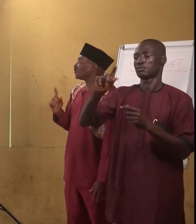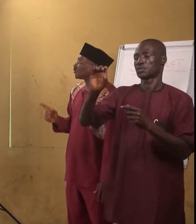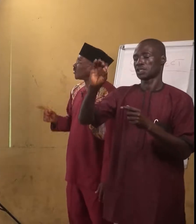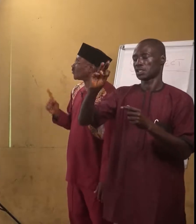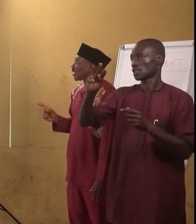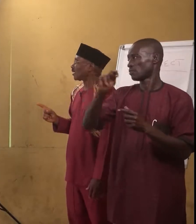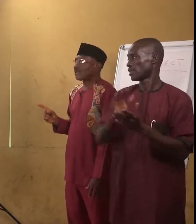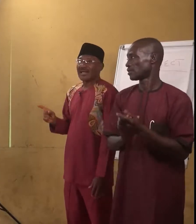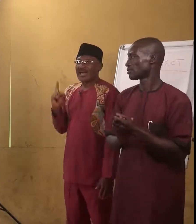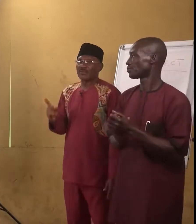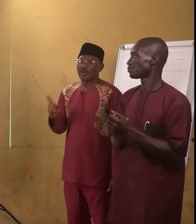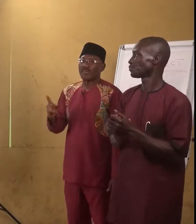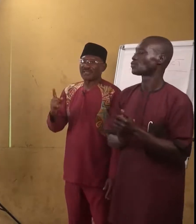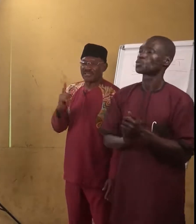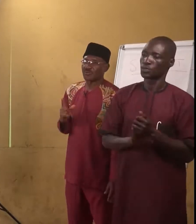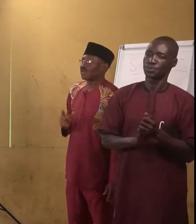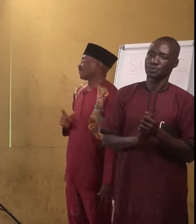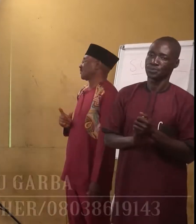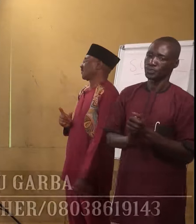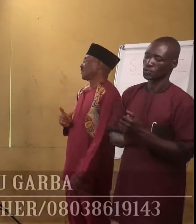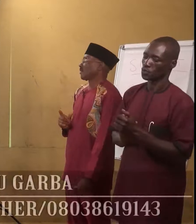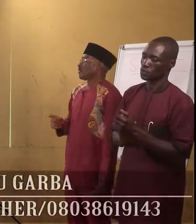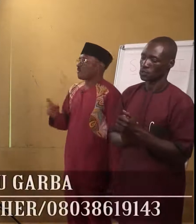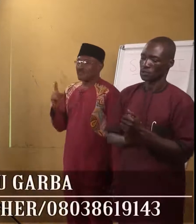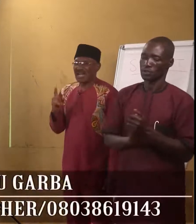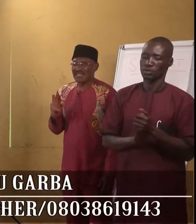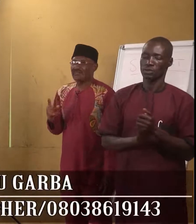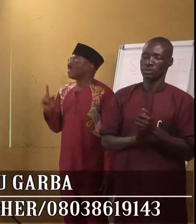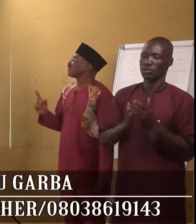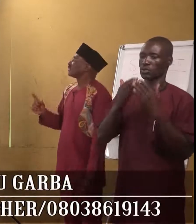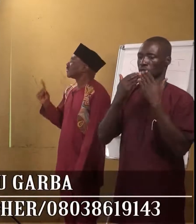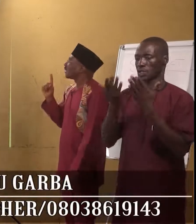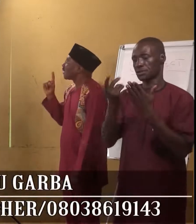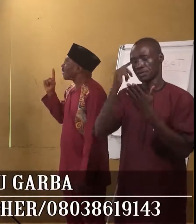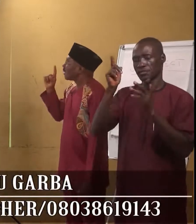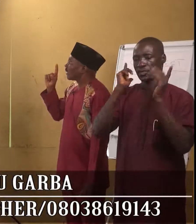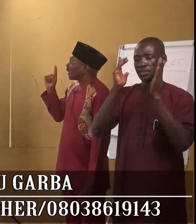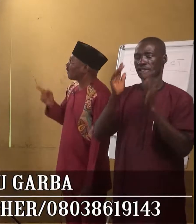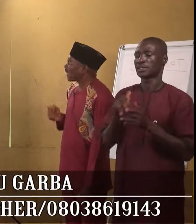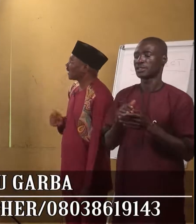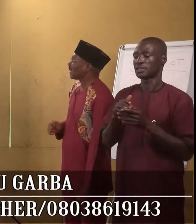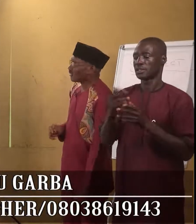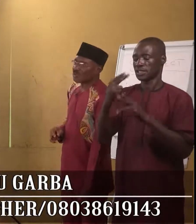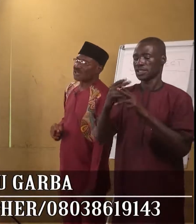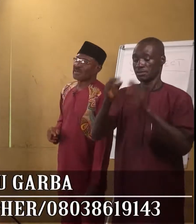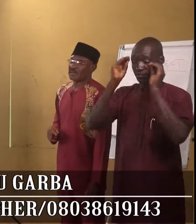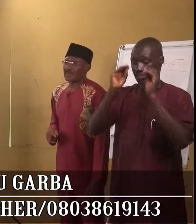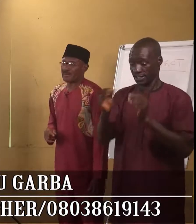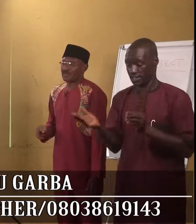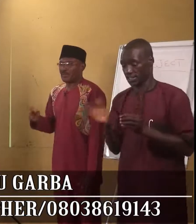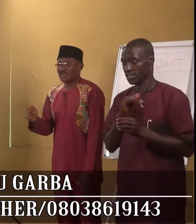Differentiate between rural and urban settlements. My name is KAMAL ADAMU